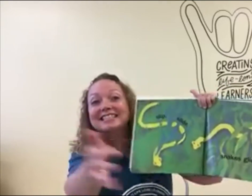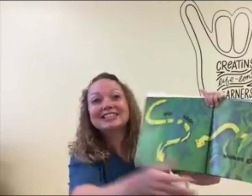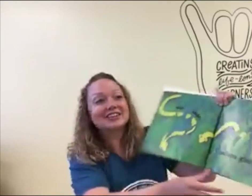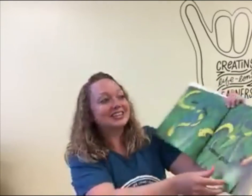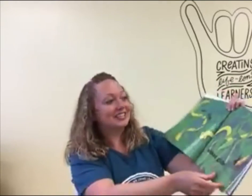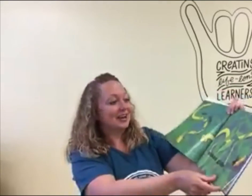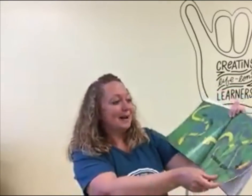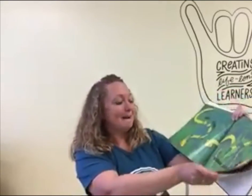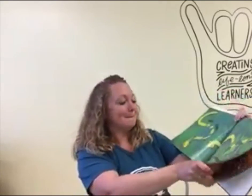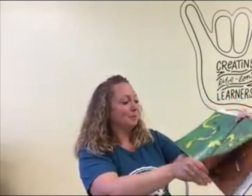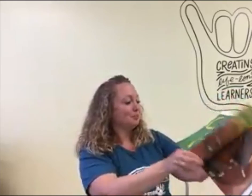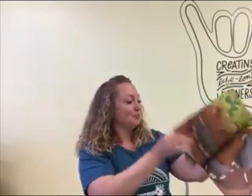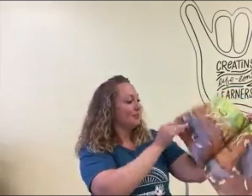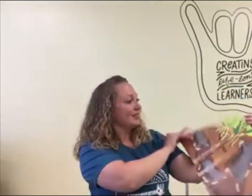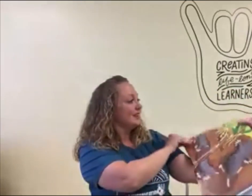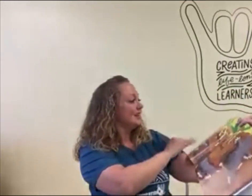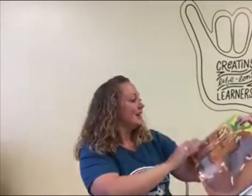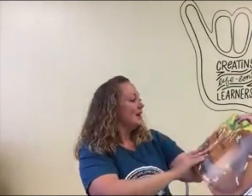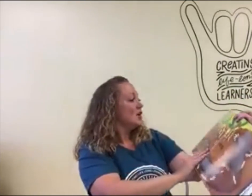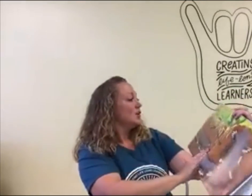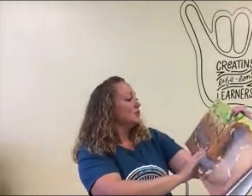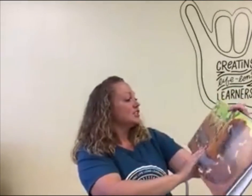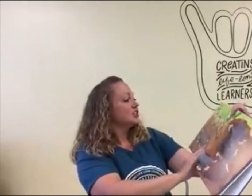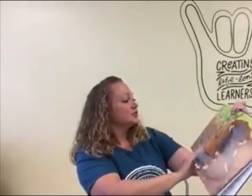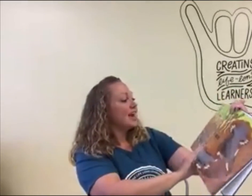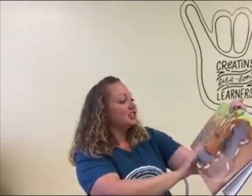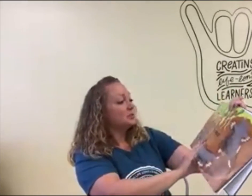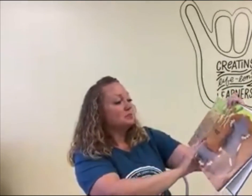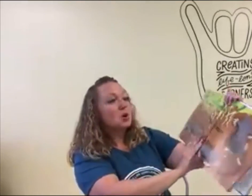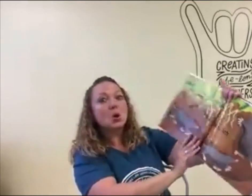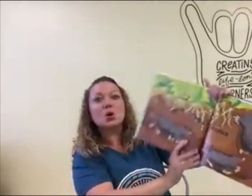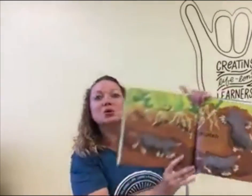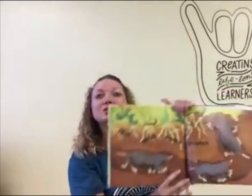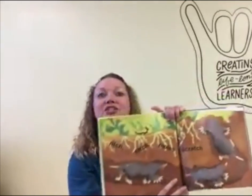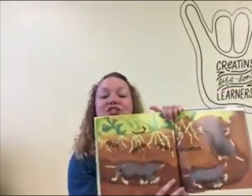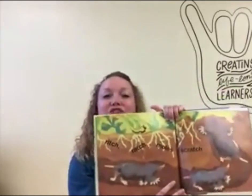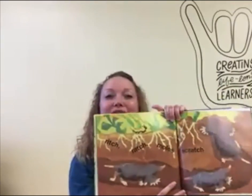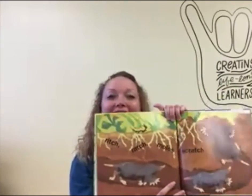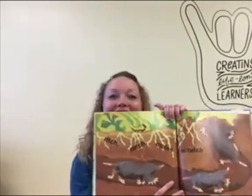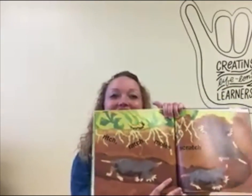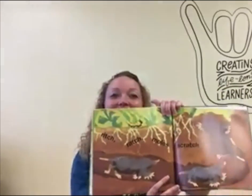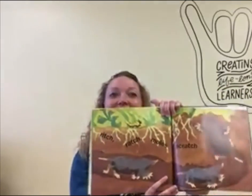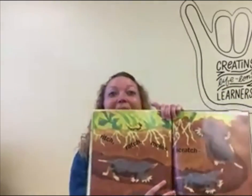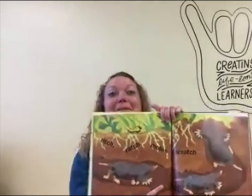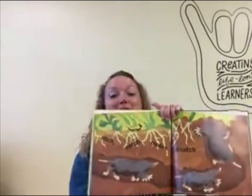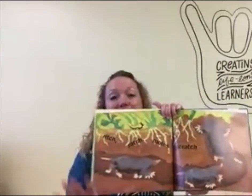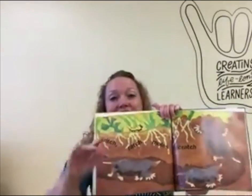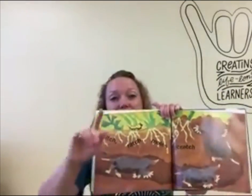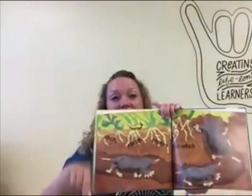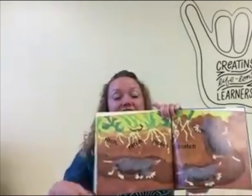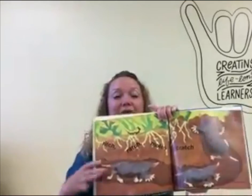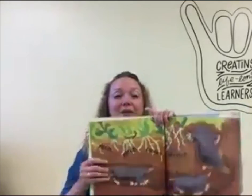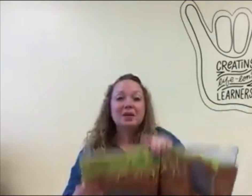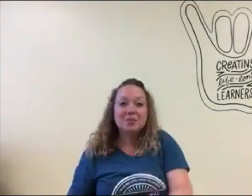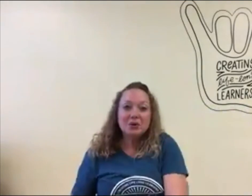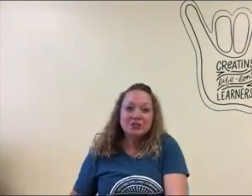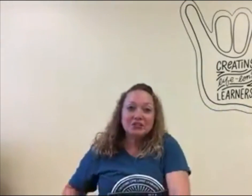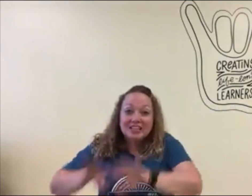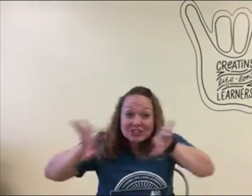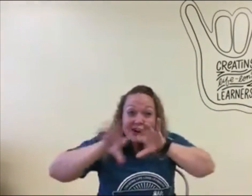Good job. Rich, ratch, moles, scratch. Now moles, this one's a fun one. Moles, you're like scratching